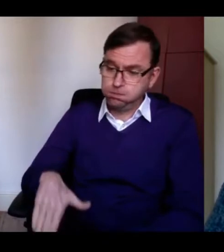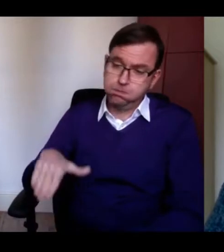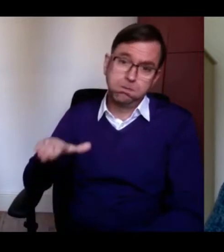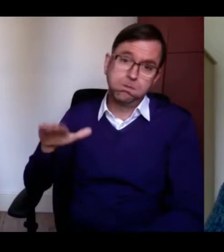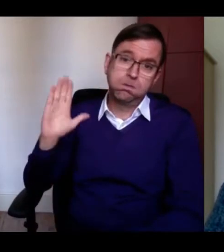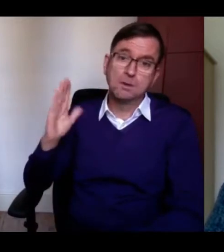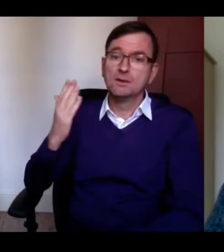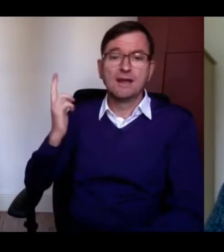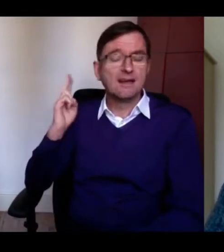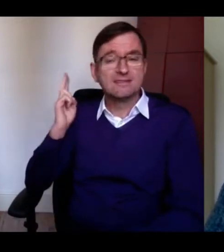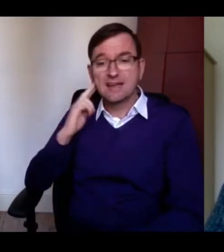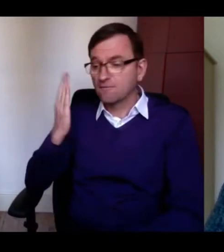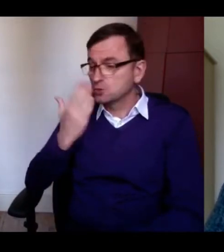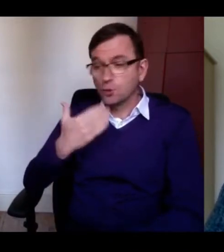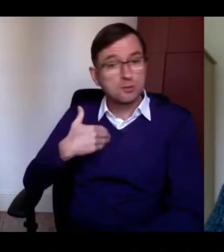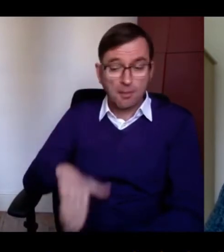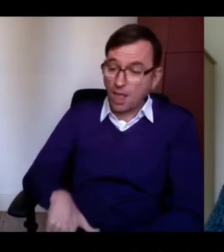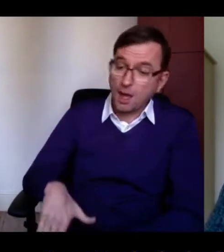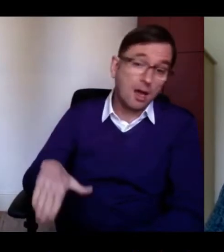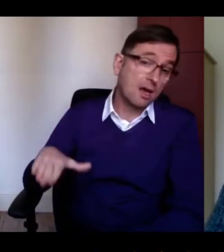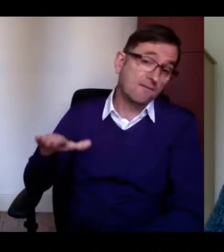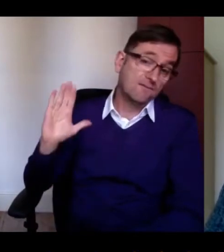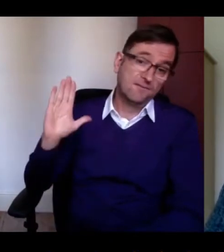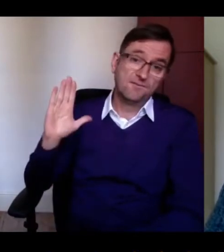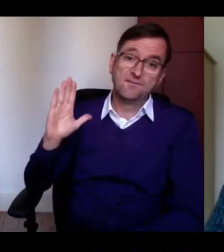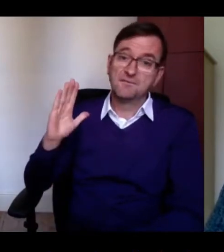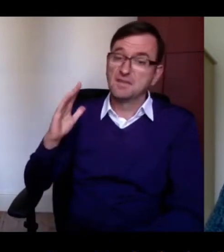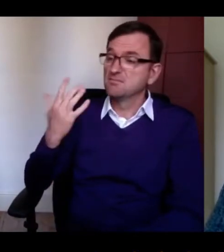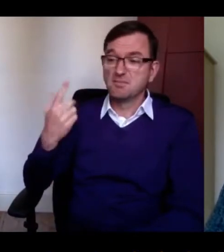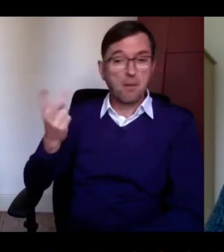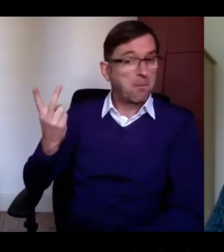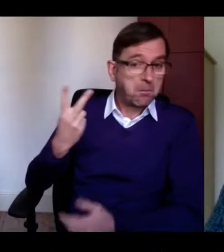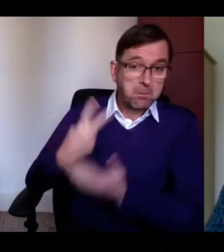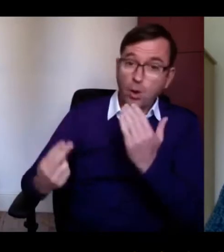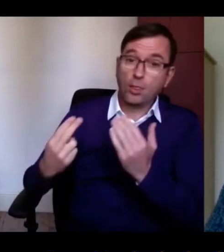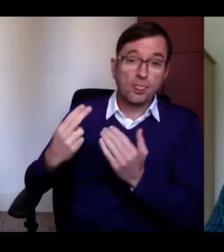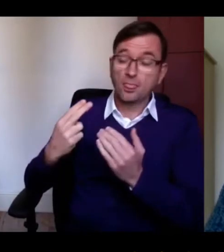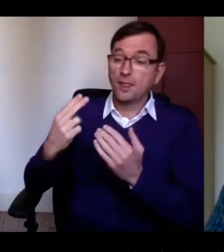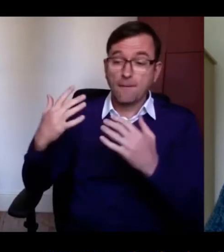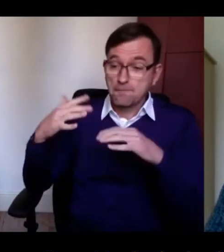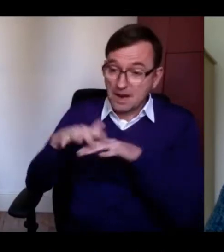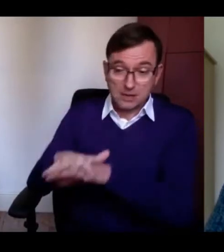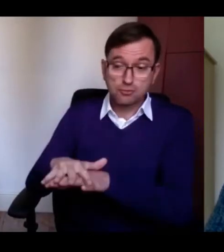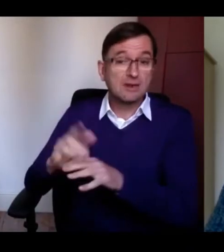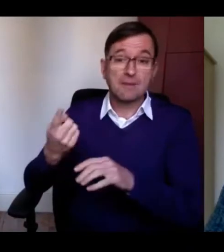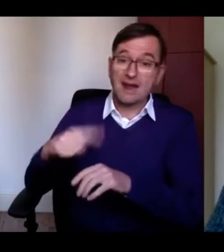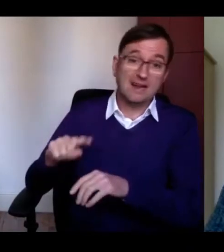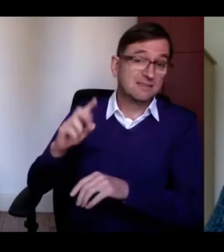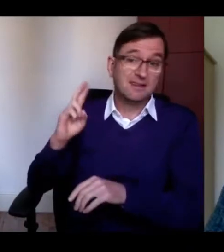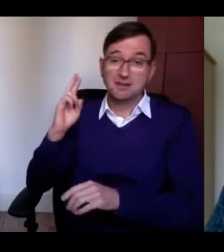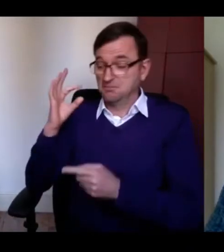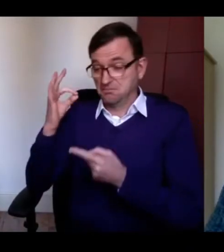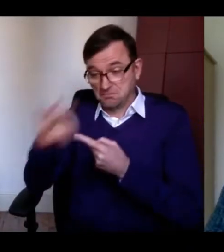I'm a deaf person. was born deaf. I went to deaf schools throughout my schooling years, both